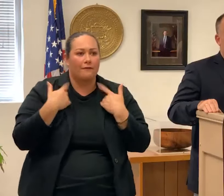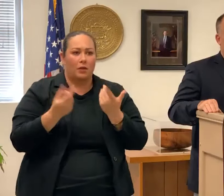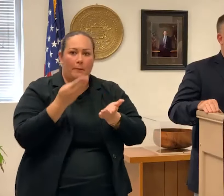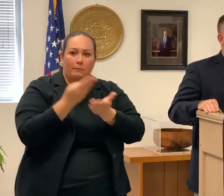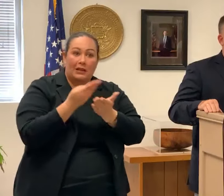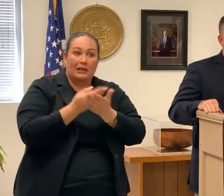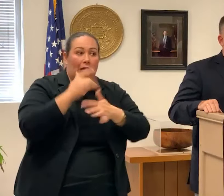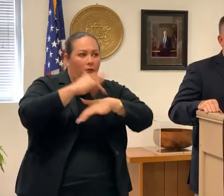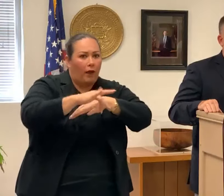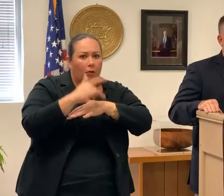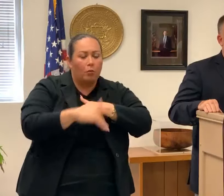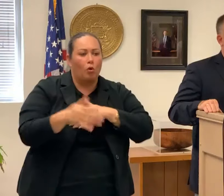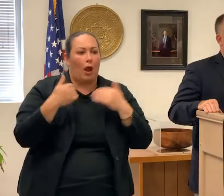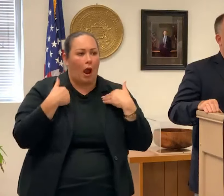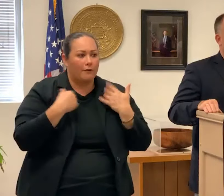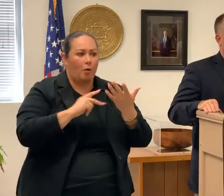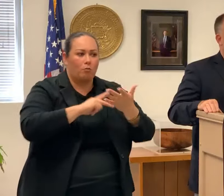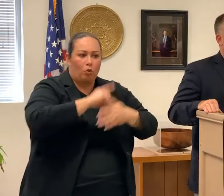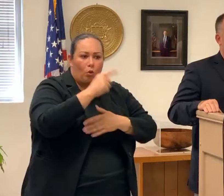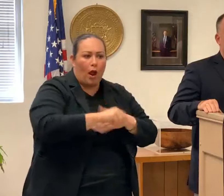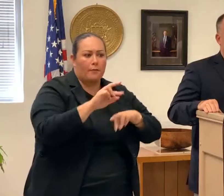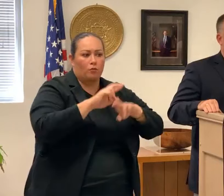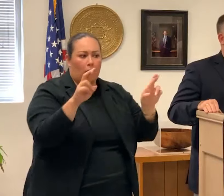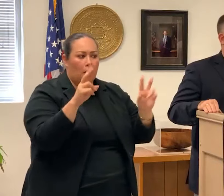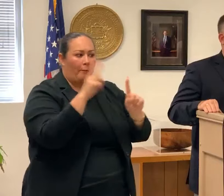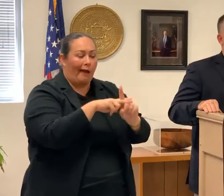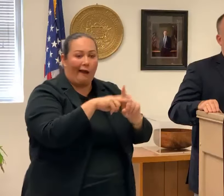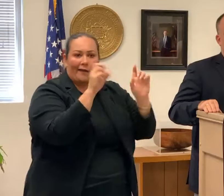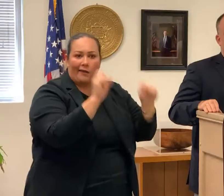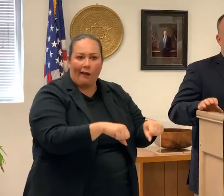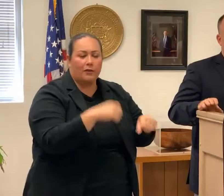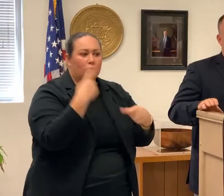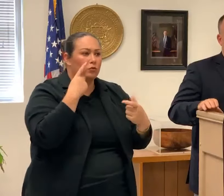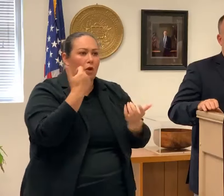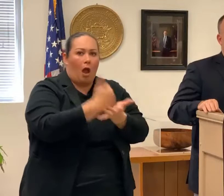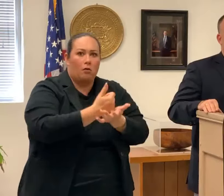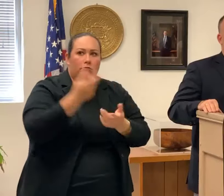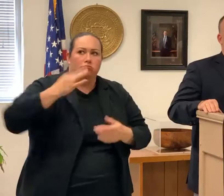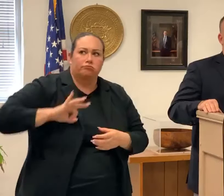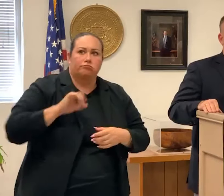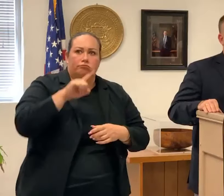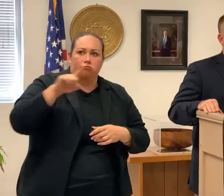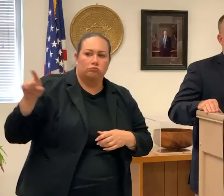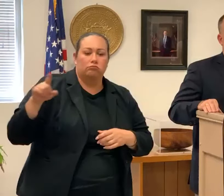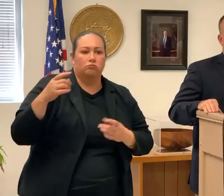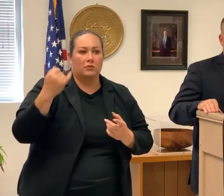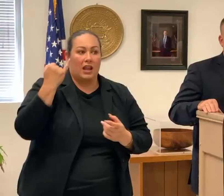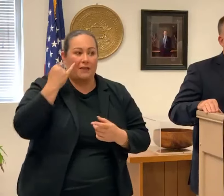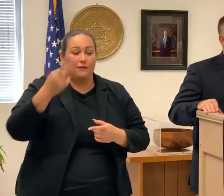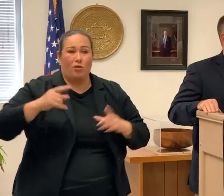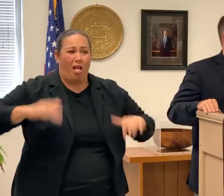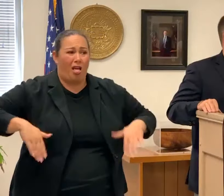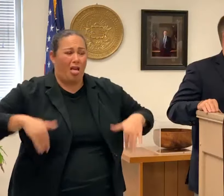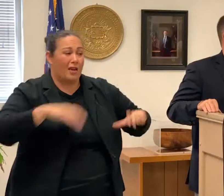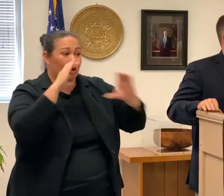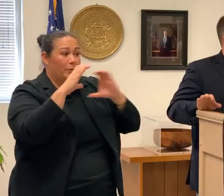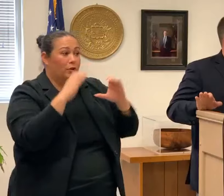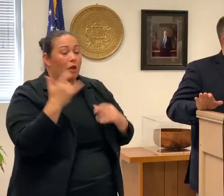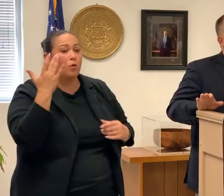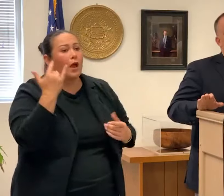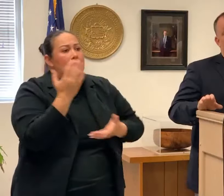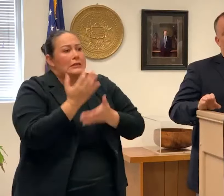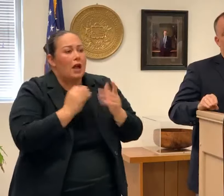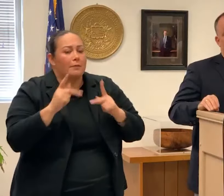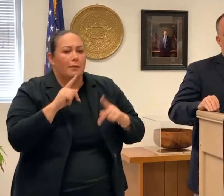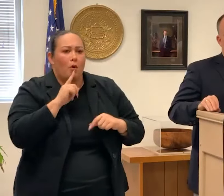grant or another program or some significant resource that's available if you haven't communicated. Because we have some people that